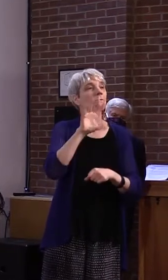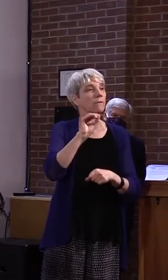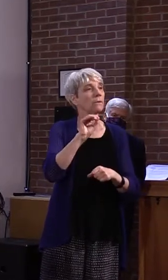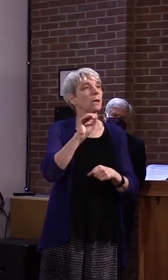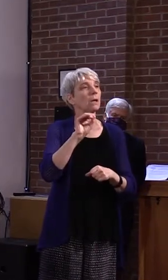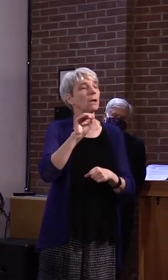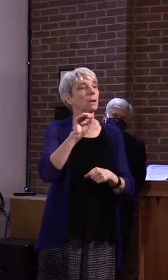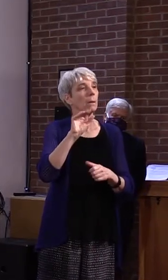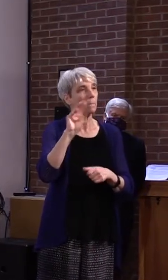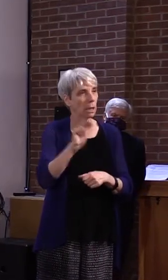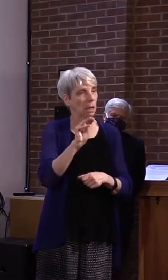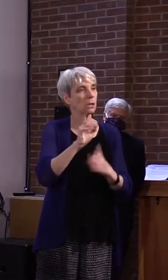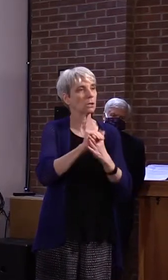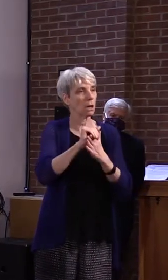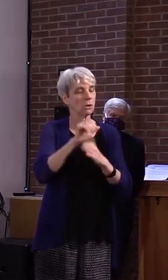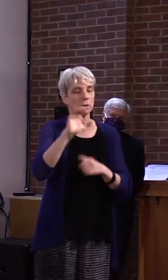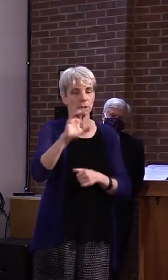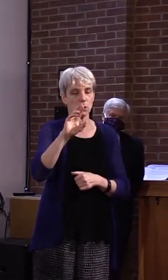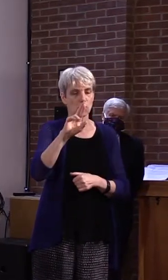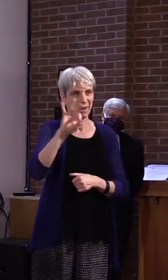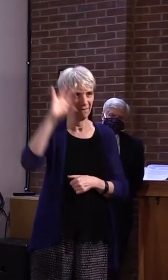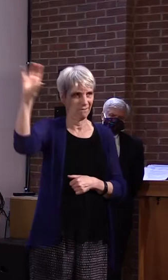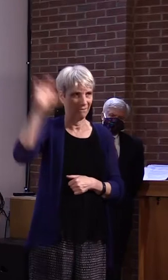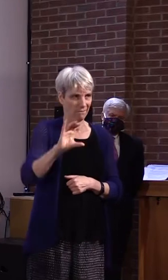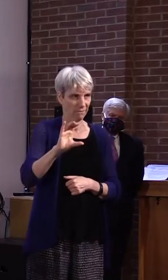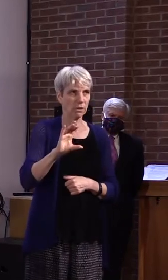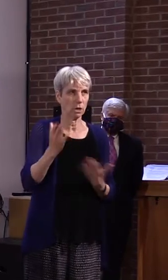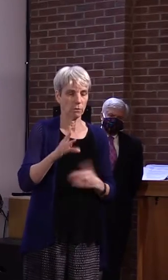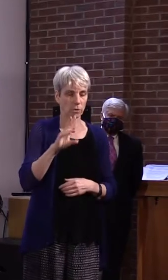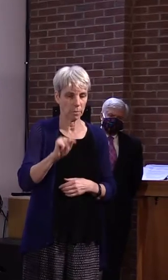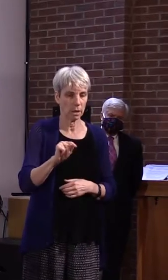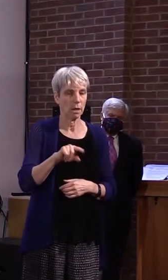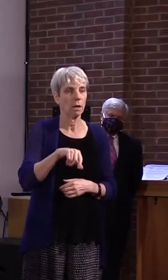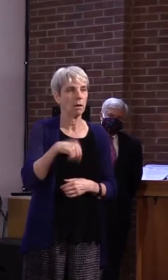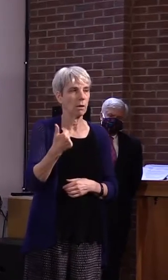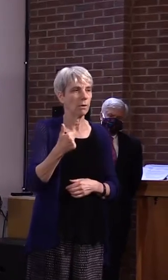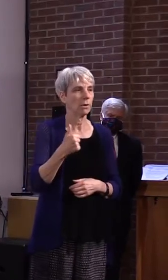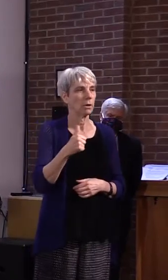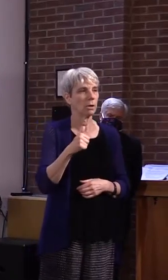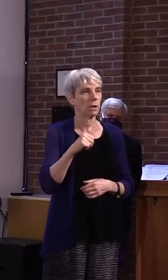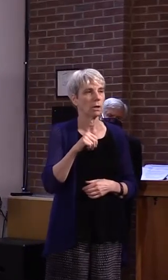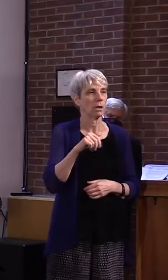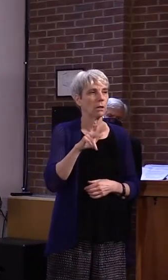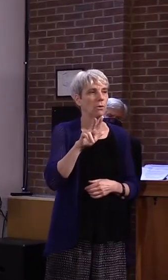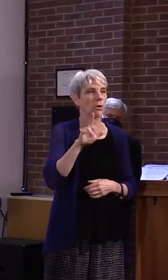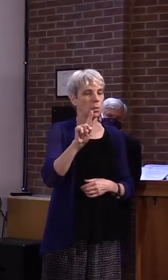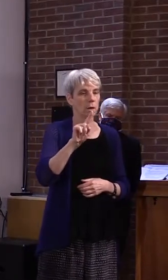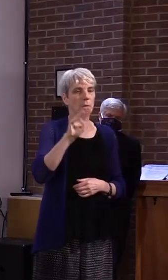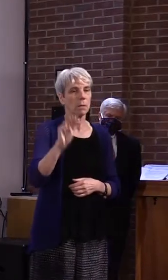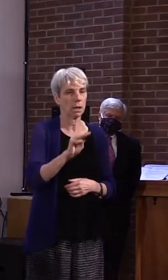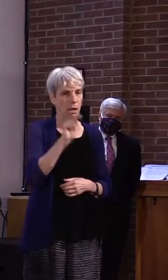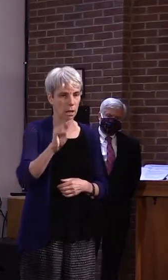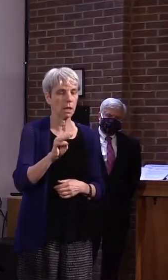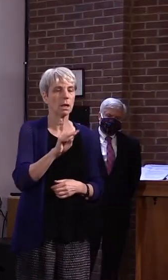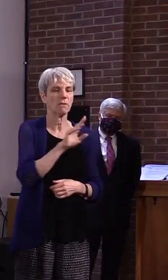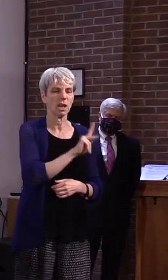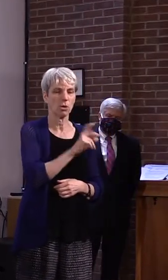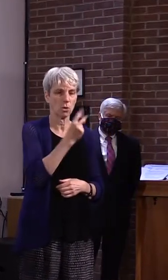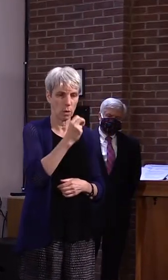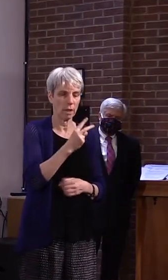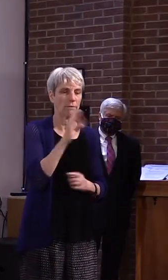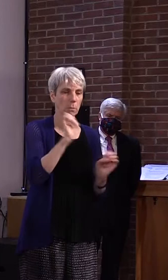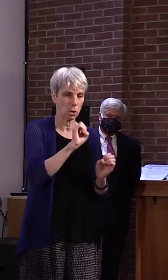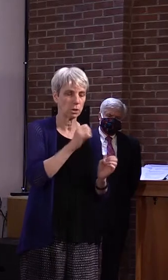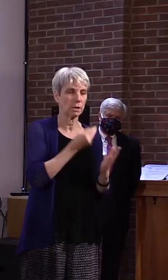funds in Vermont. There's an additional $31 million in ESSER funds, as you mentioned, Secretary French, and an